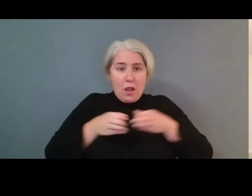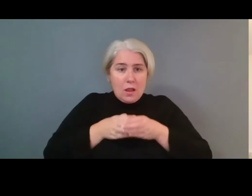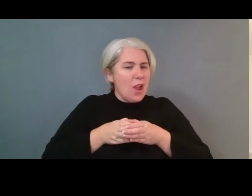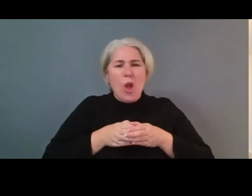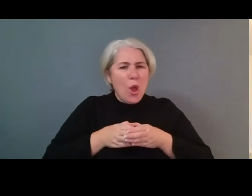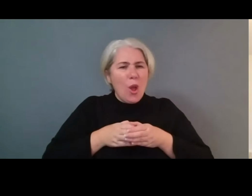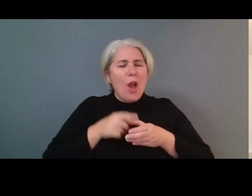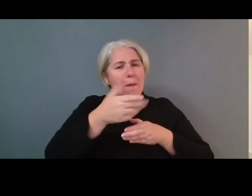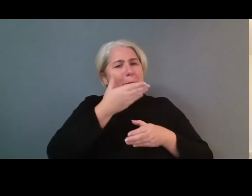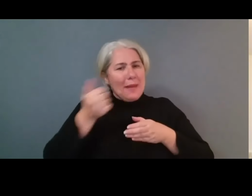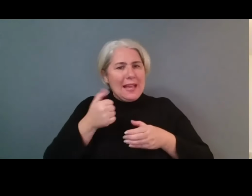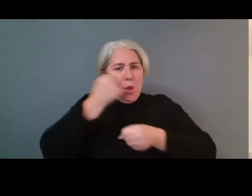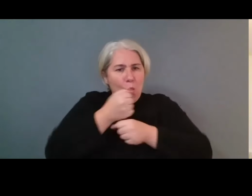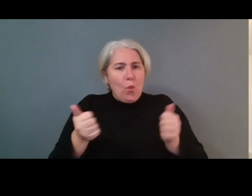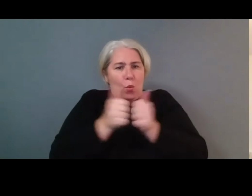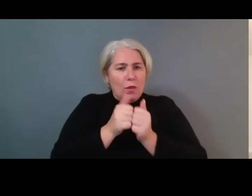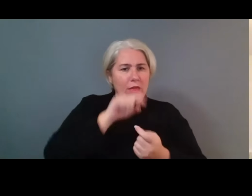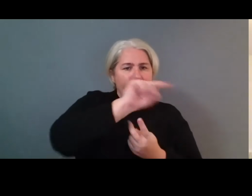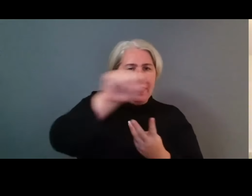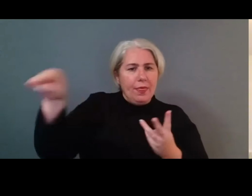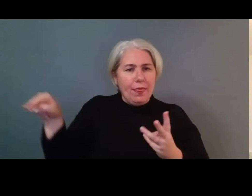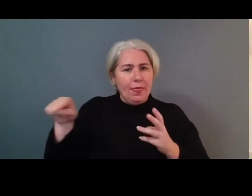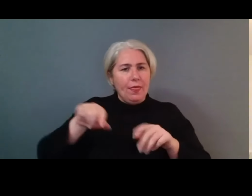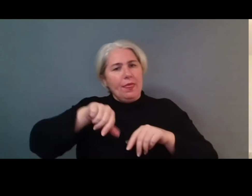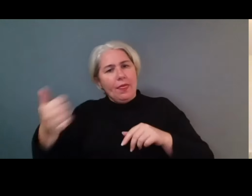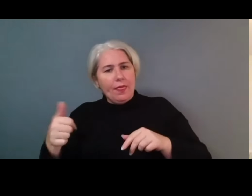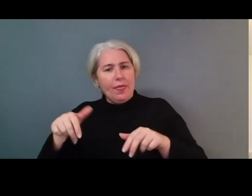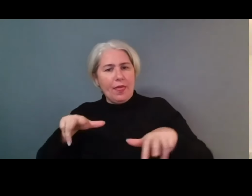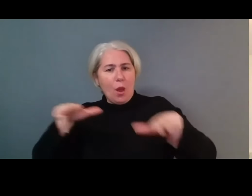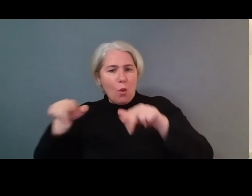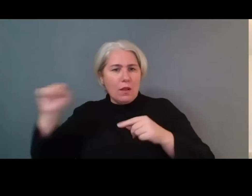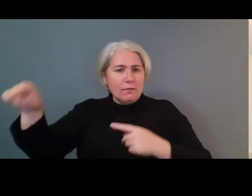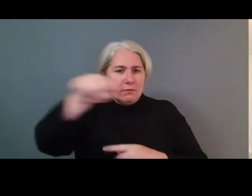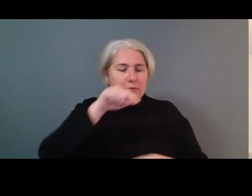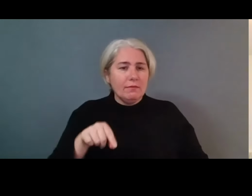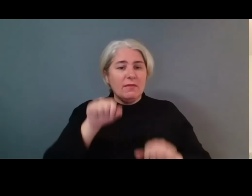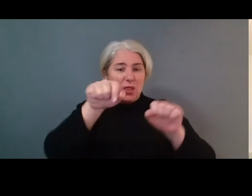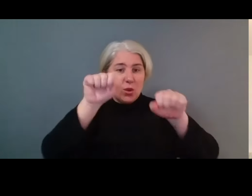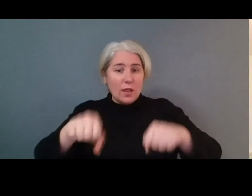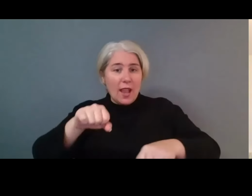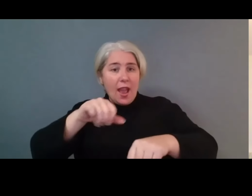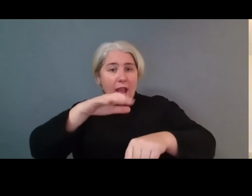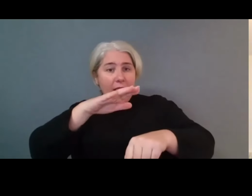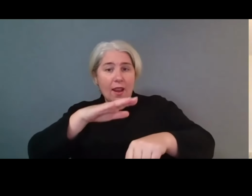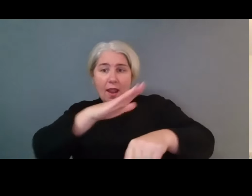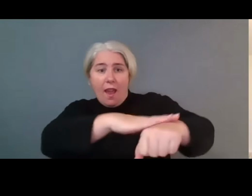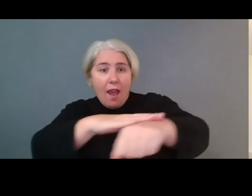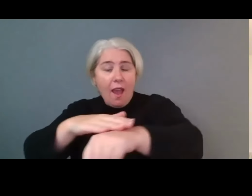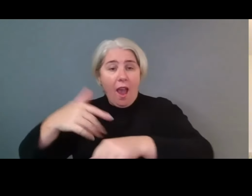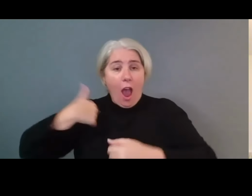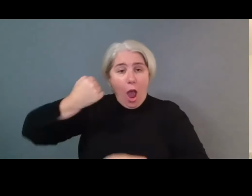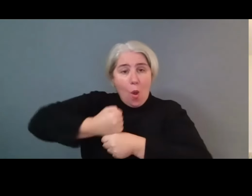Communication is very important. It's very important to let each other know what you're working on, what the focus of your